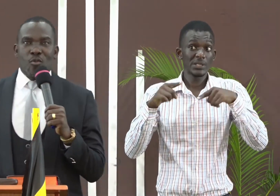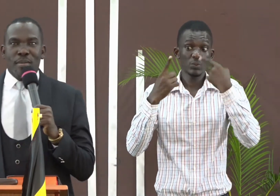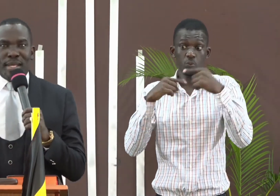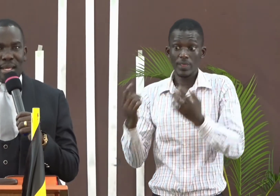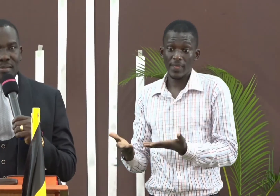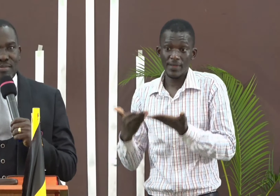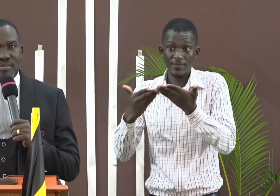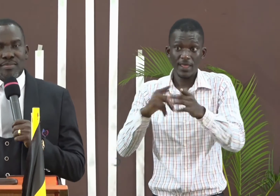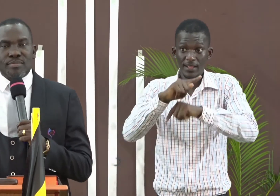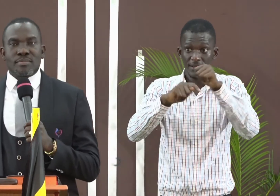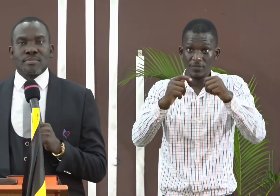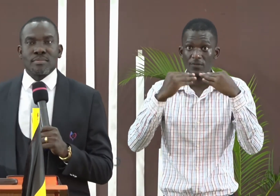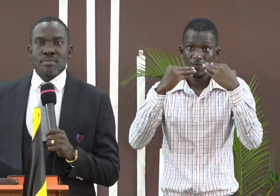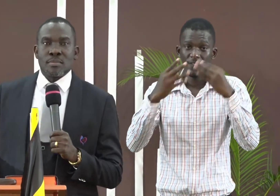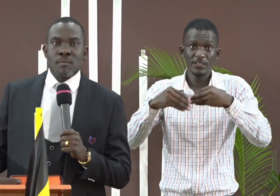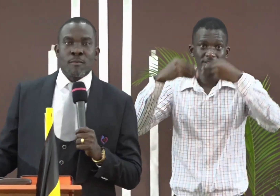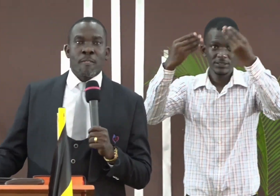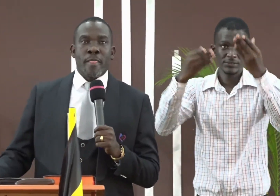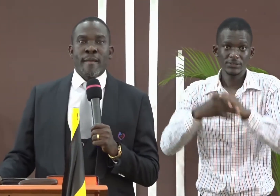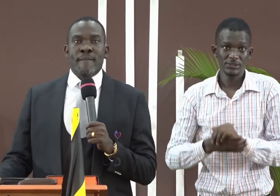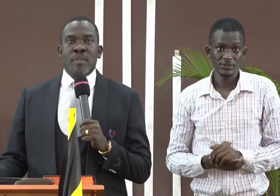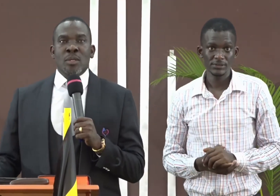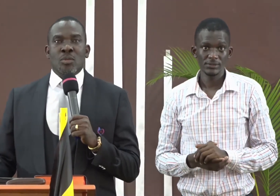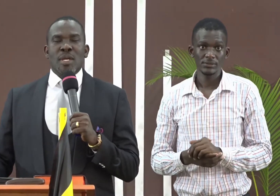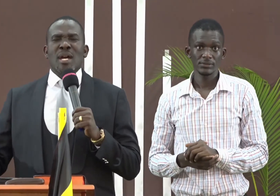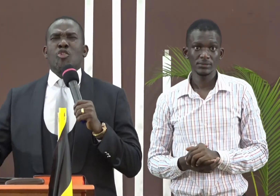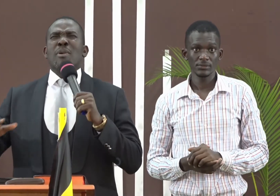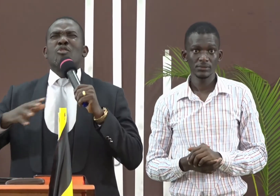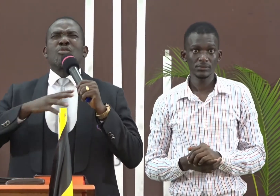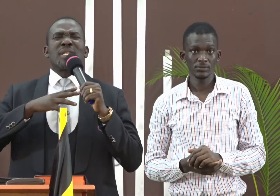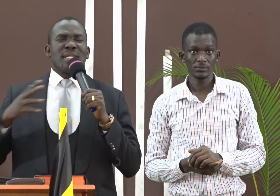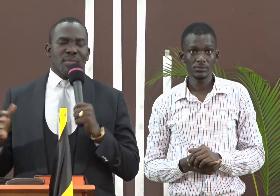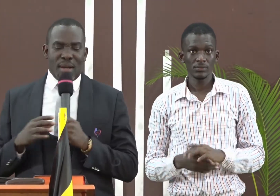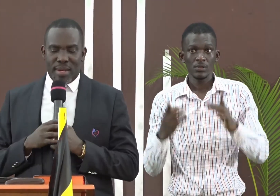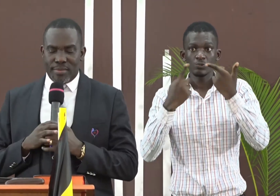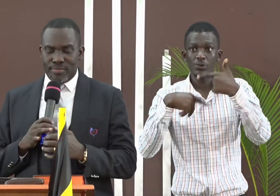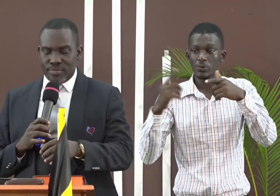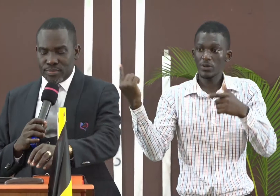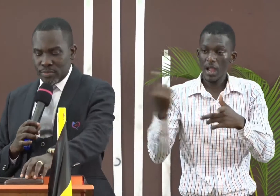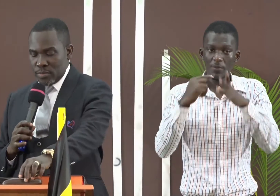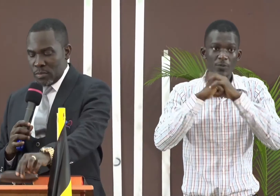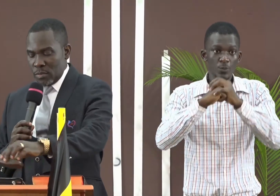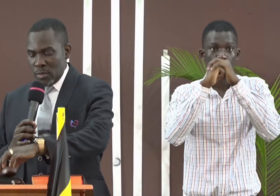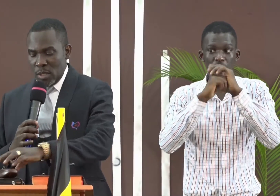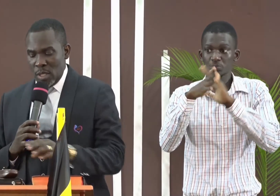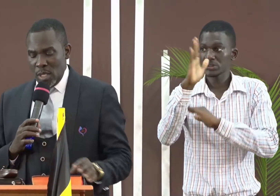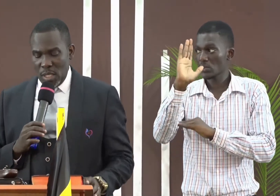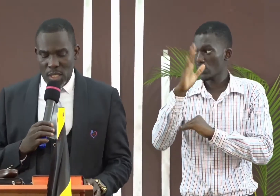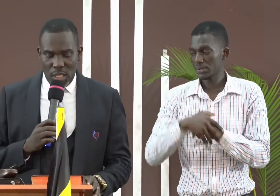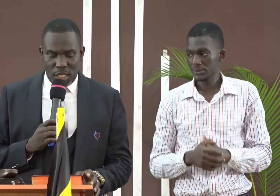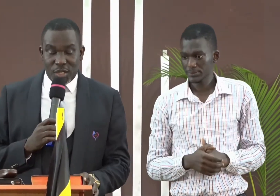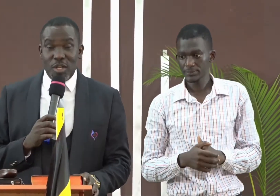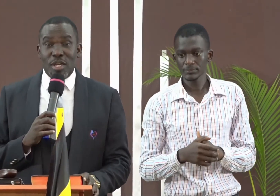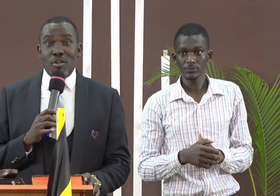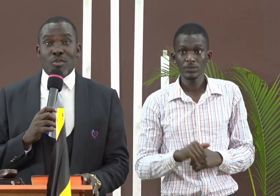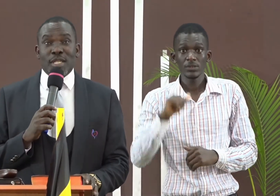ebirabo by'okwebaza. Today we are going to come with thanksgiving offering. Tugenda kukoma ono okusinza Mukama. We are going to come with praise to the